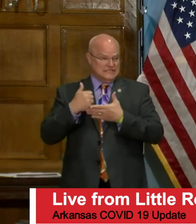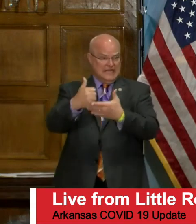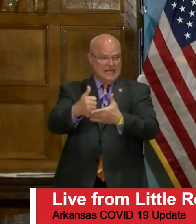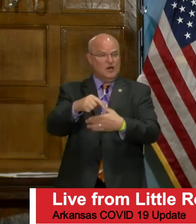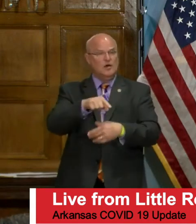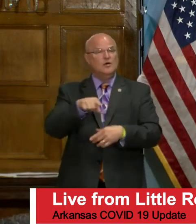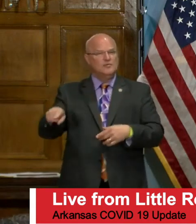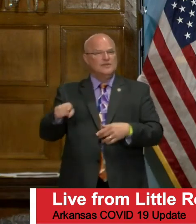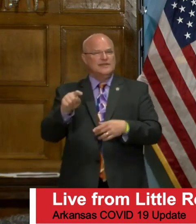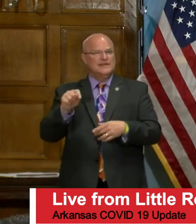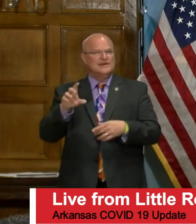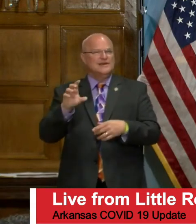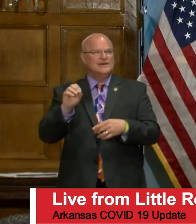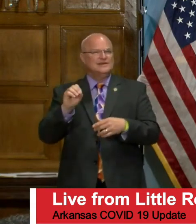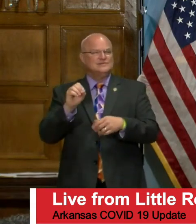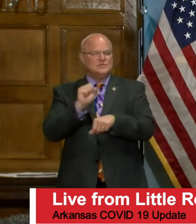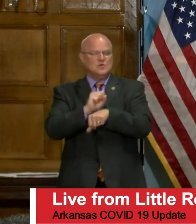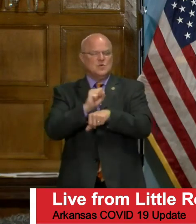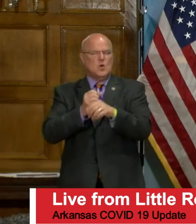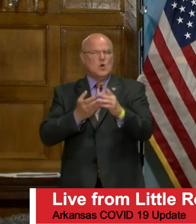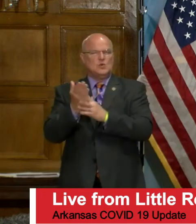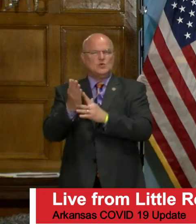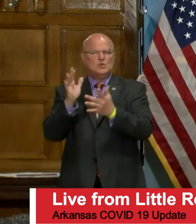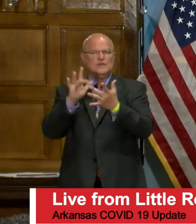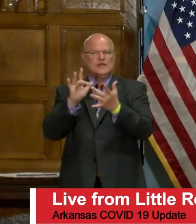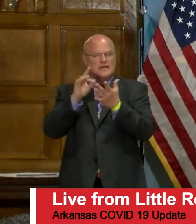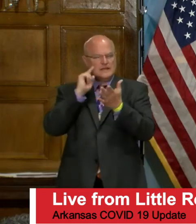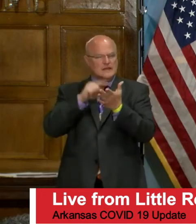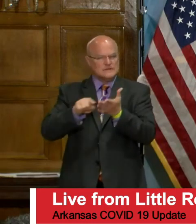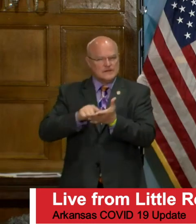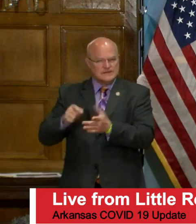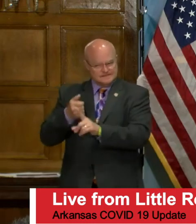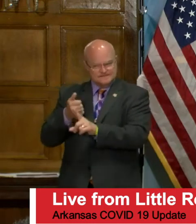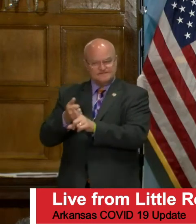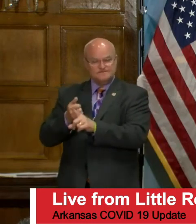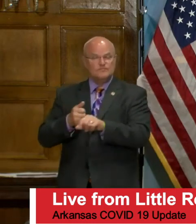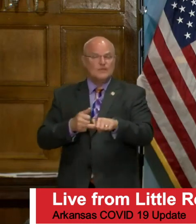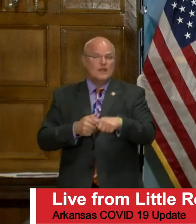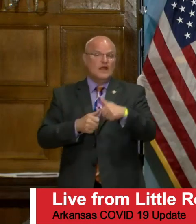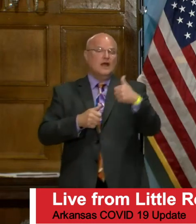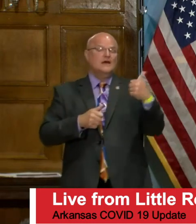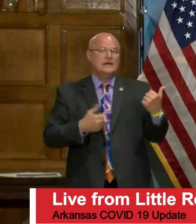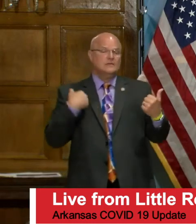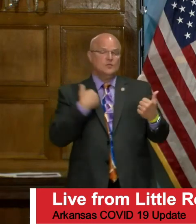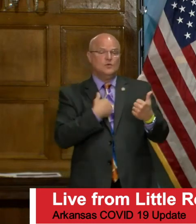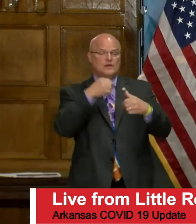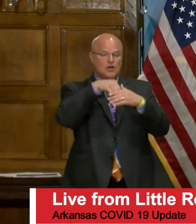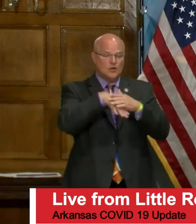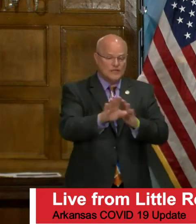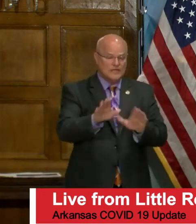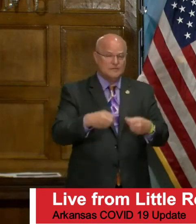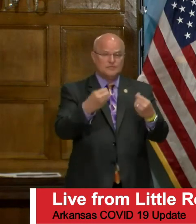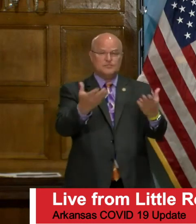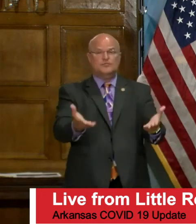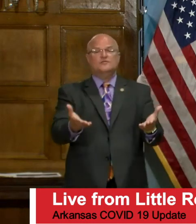them to work through the contact tracing, et cetera. In other cases, we do go in and provide